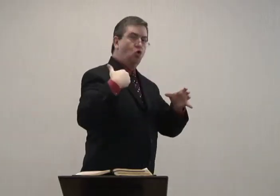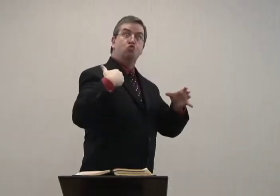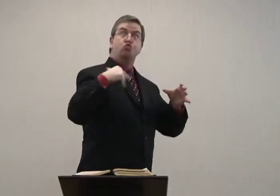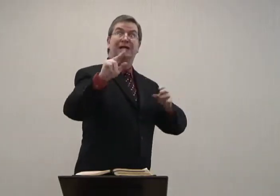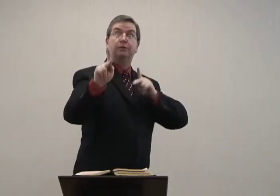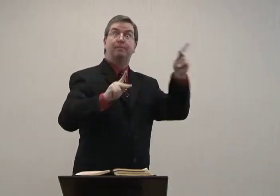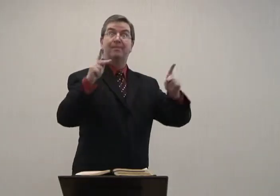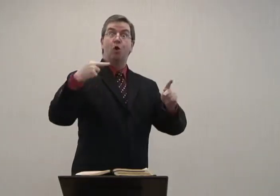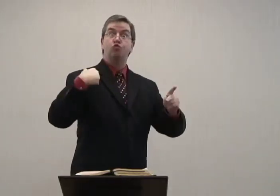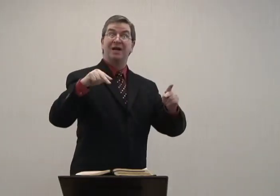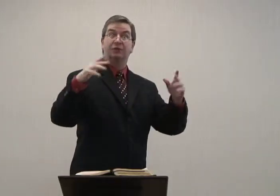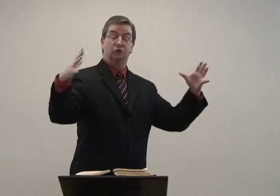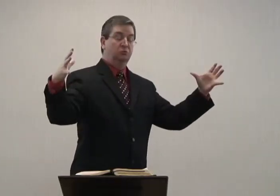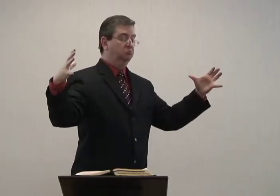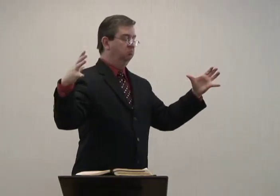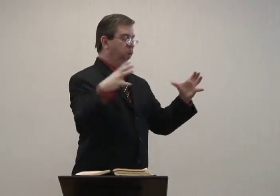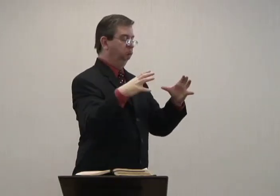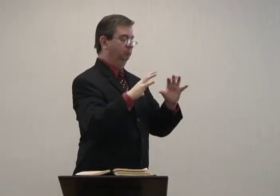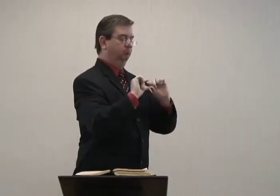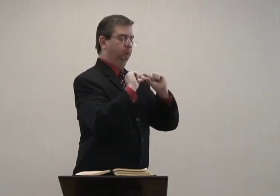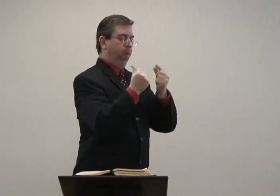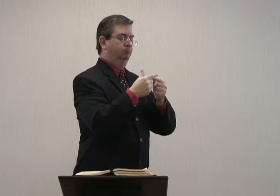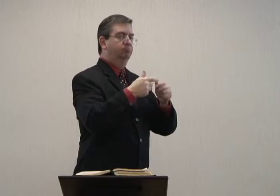They're a high group, religious.